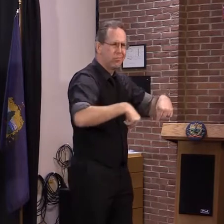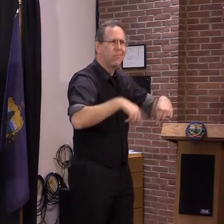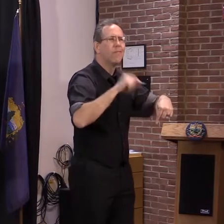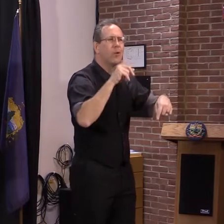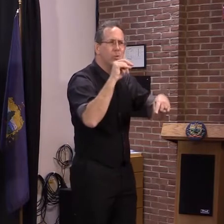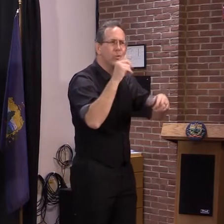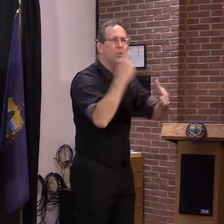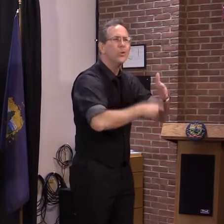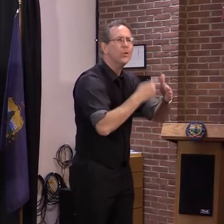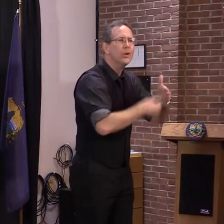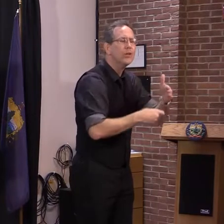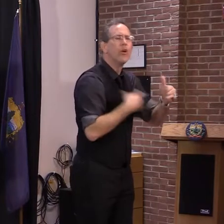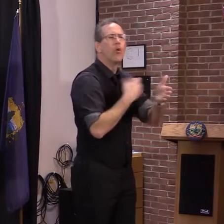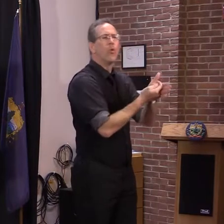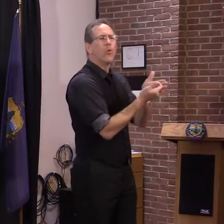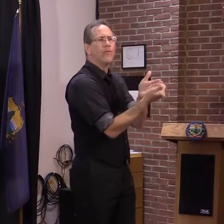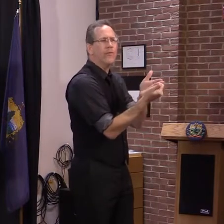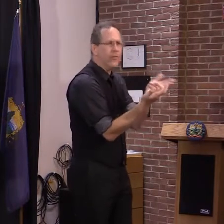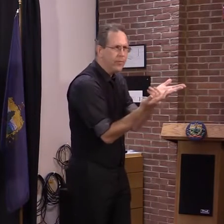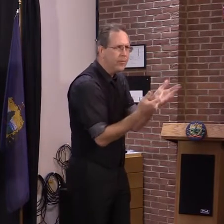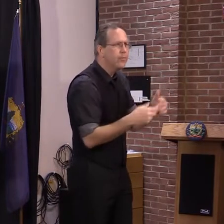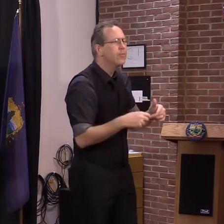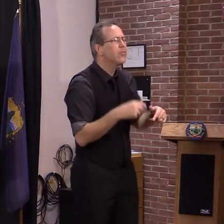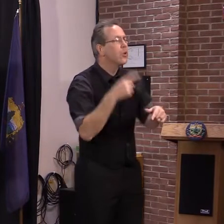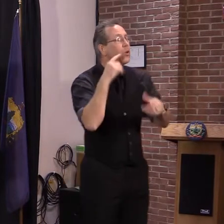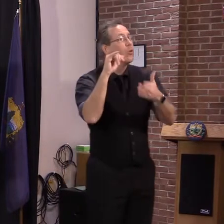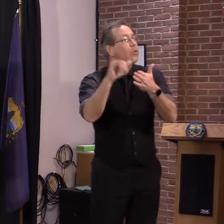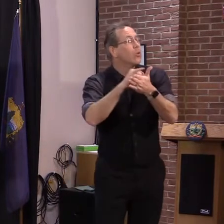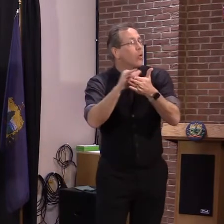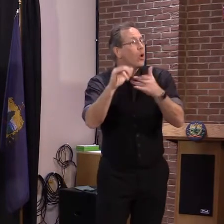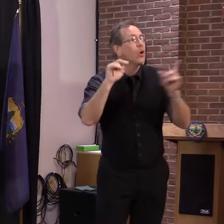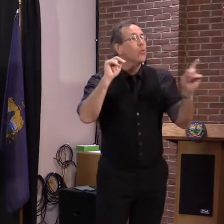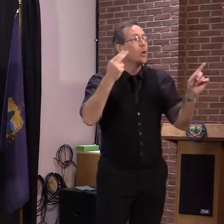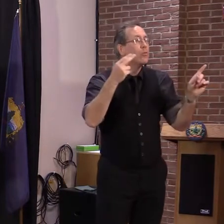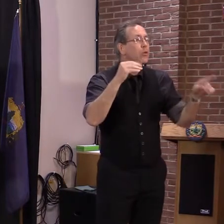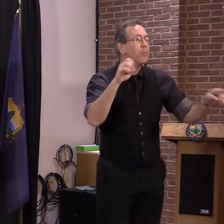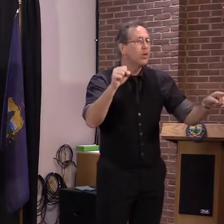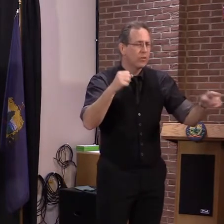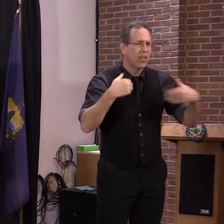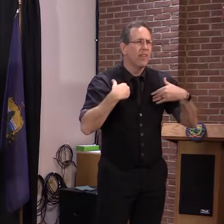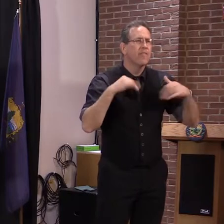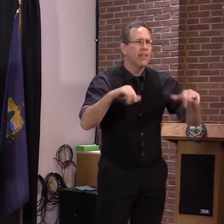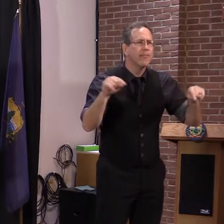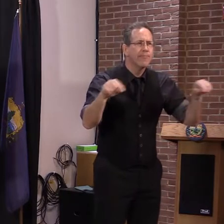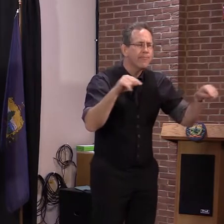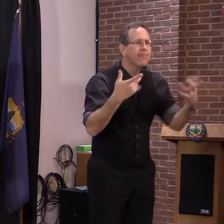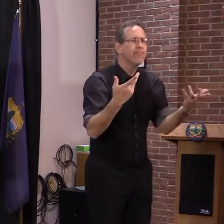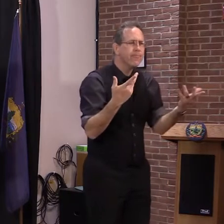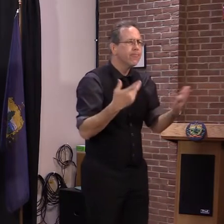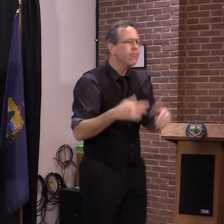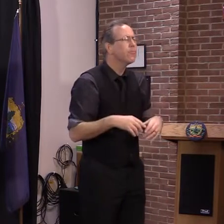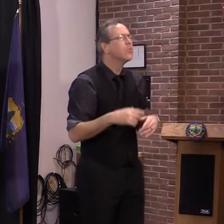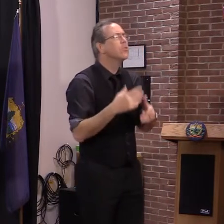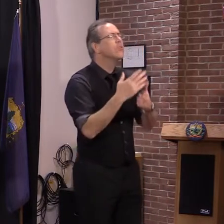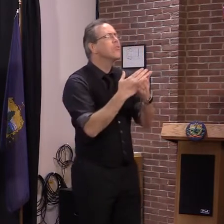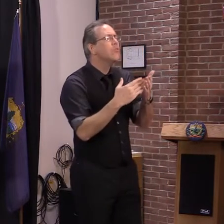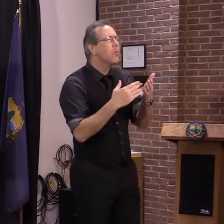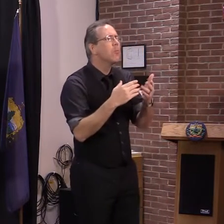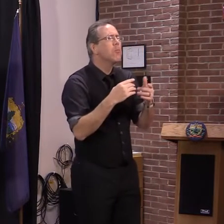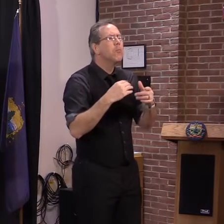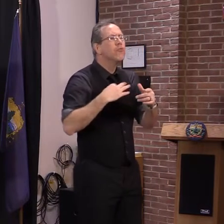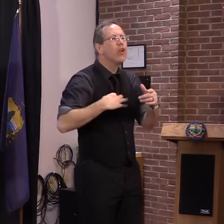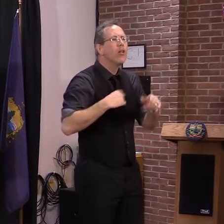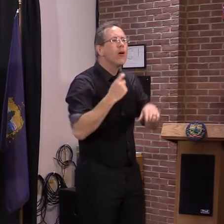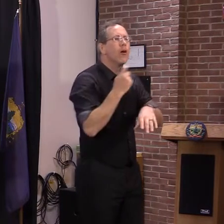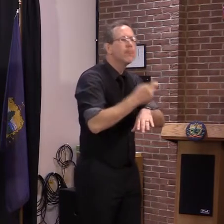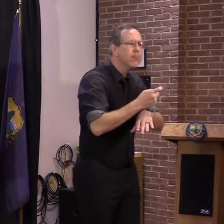New Hampshire, and Massachusetts. Other states that offer a partial exemption like Vermont are almost all more generous than our current treatment.